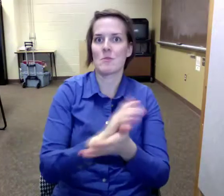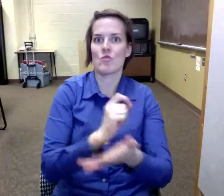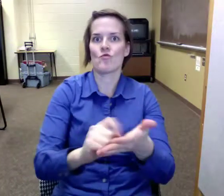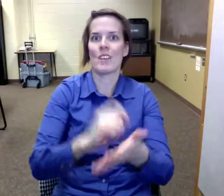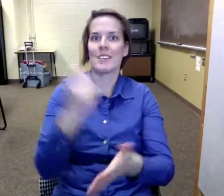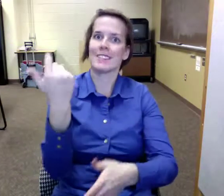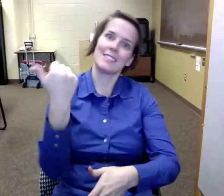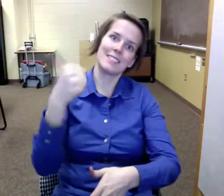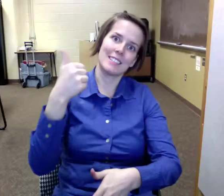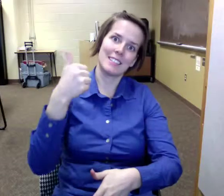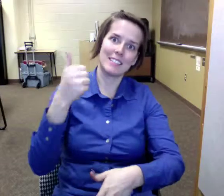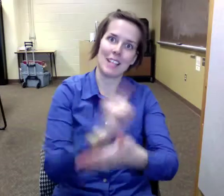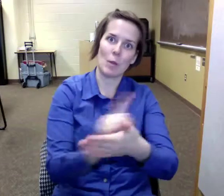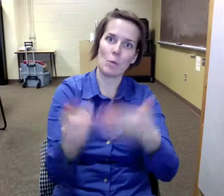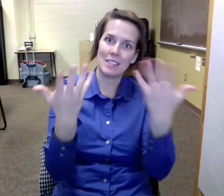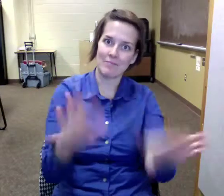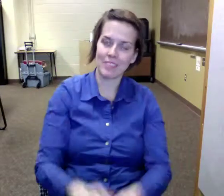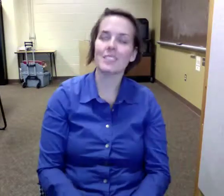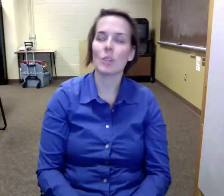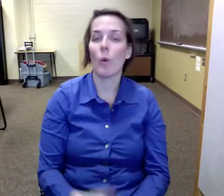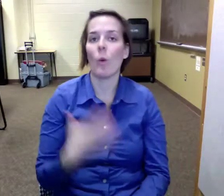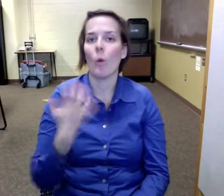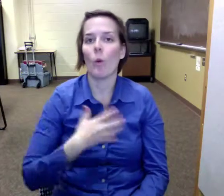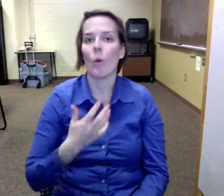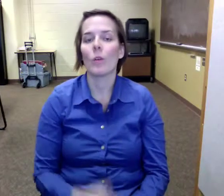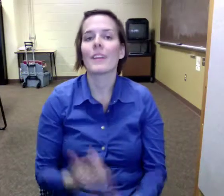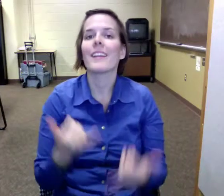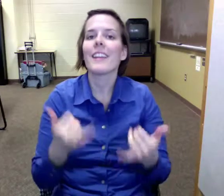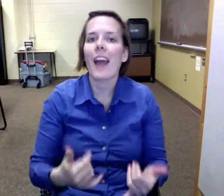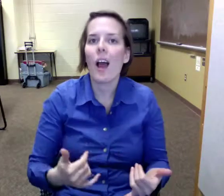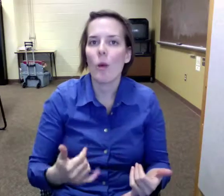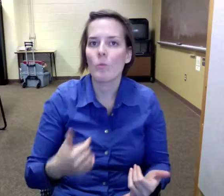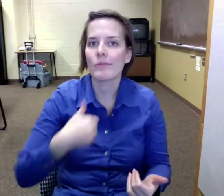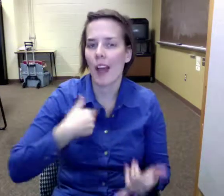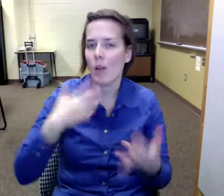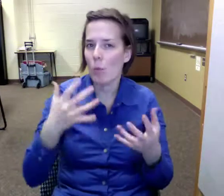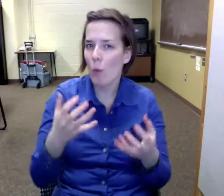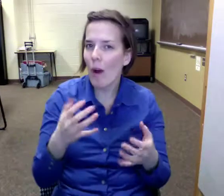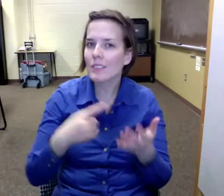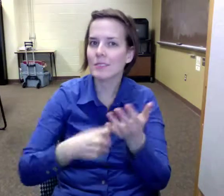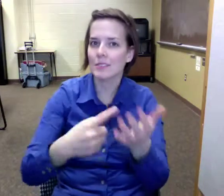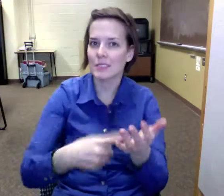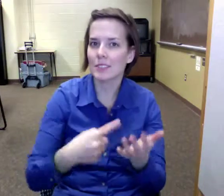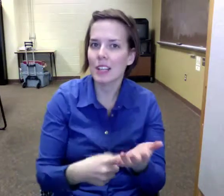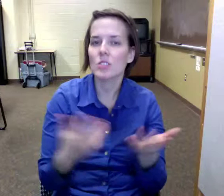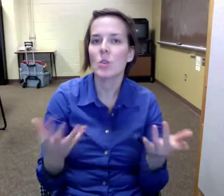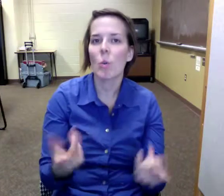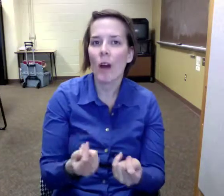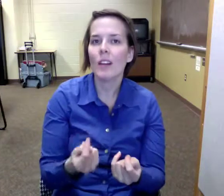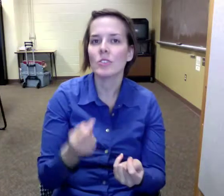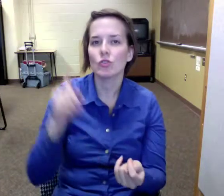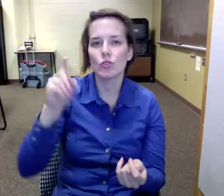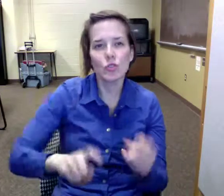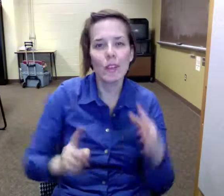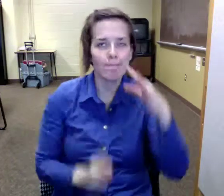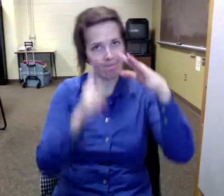should come to your mind when that happens to you in a classroom setting. The first thing that you should do after you've chosen a topic